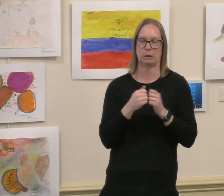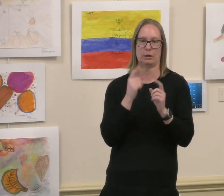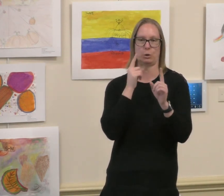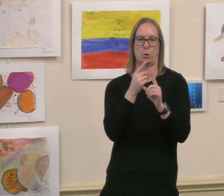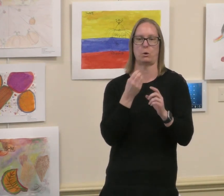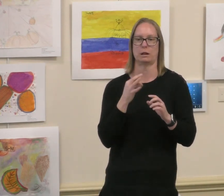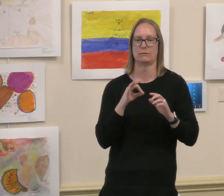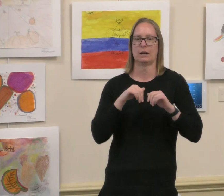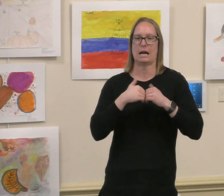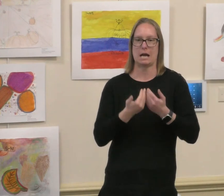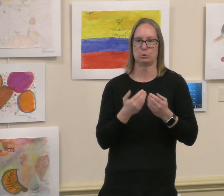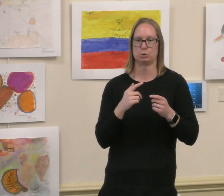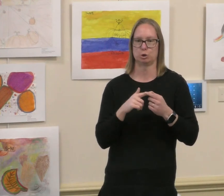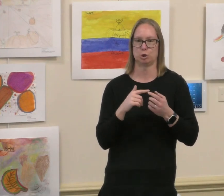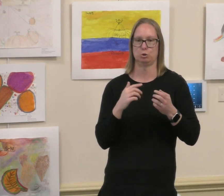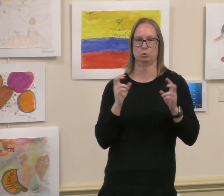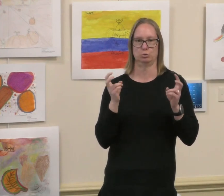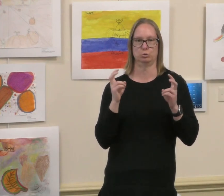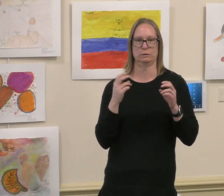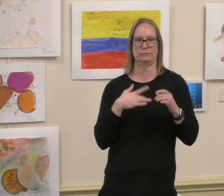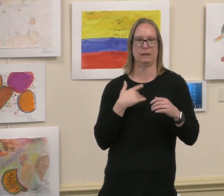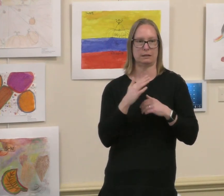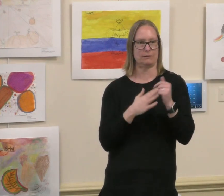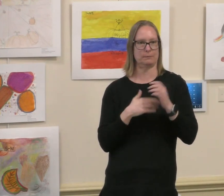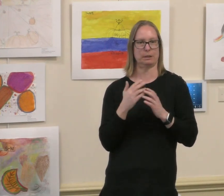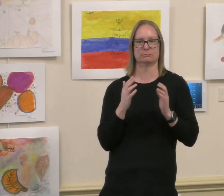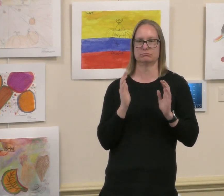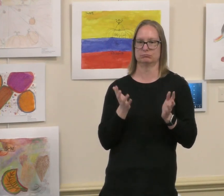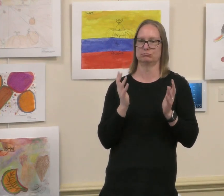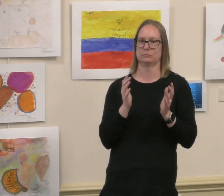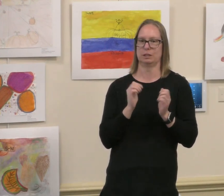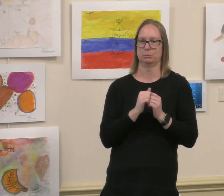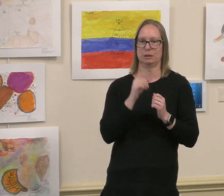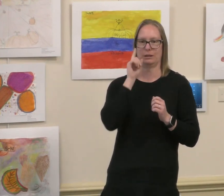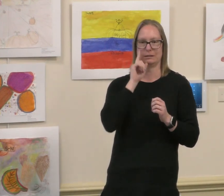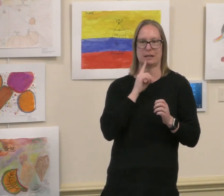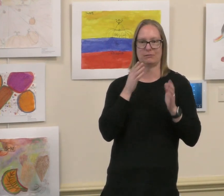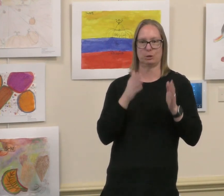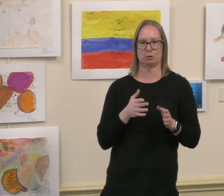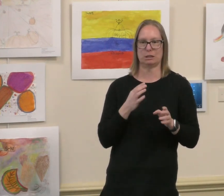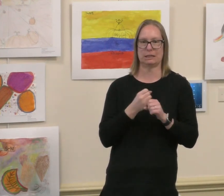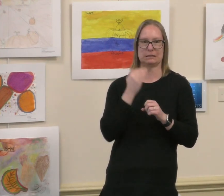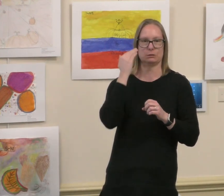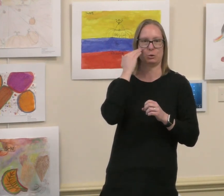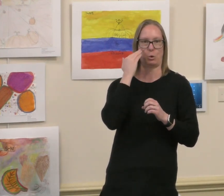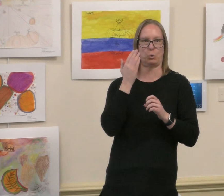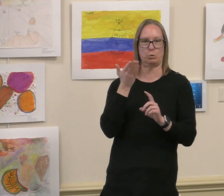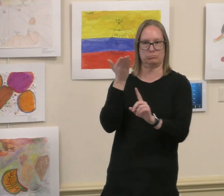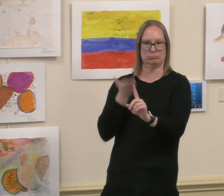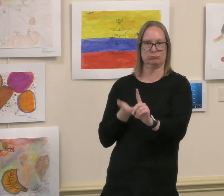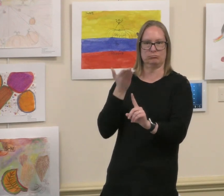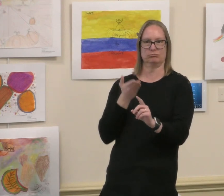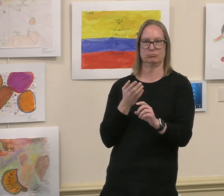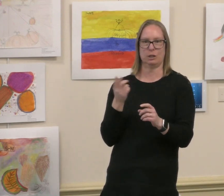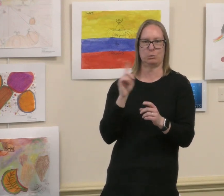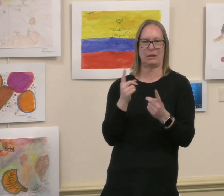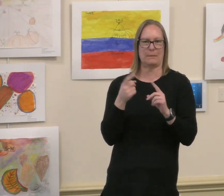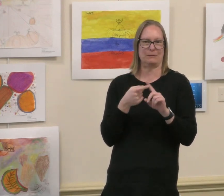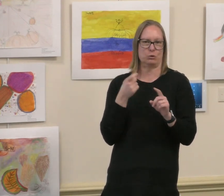So it's kind of nice to start with a goal of how to feel comfortable interacting with deaf people.